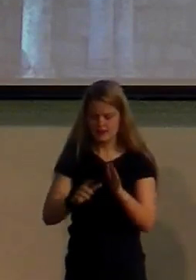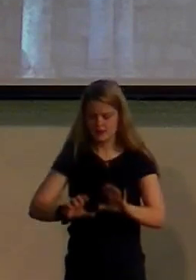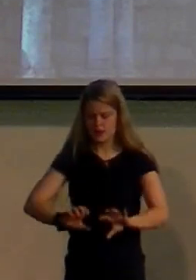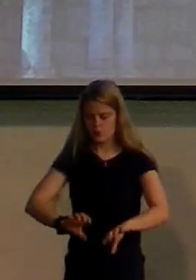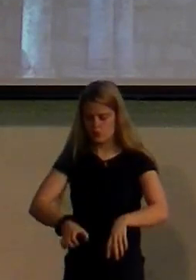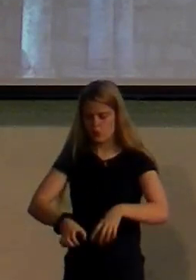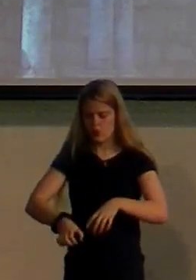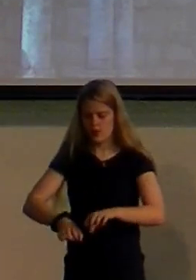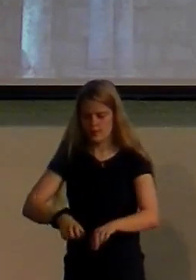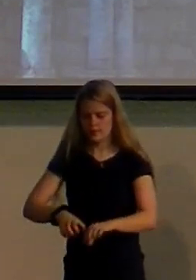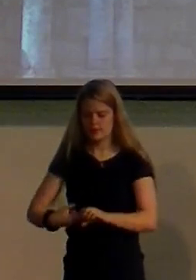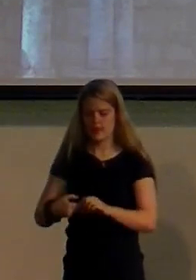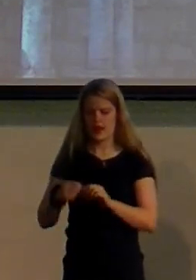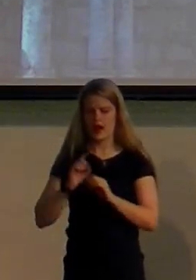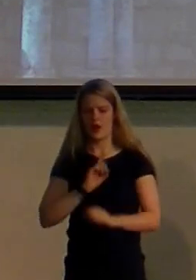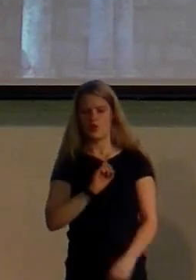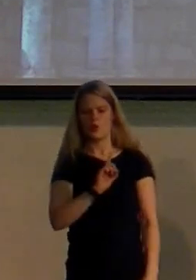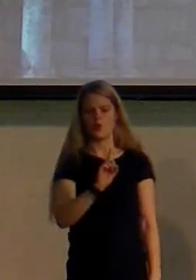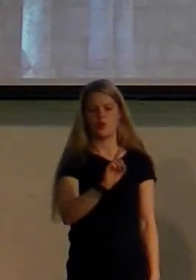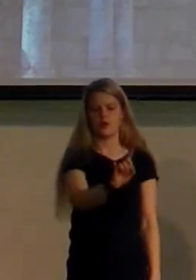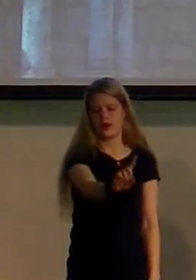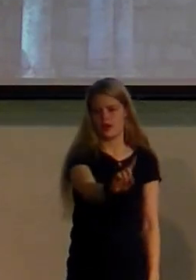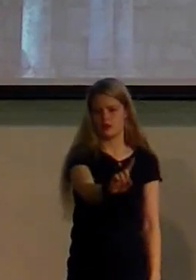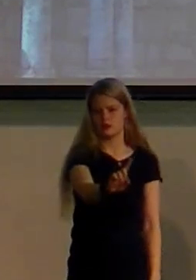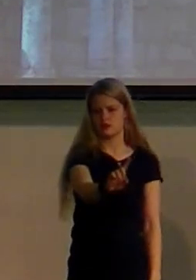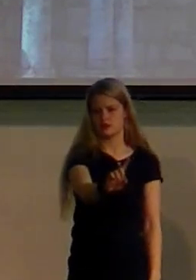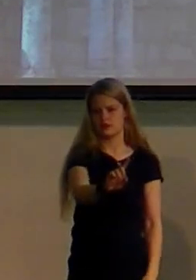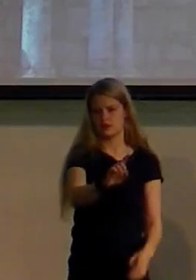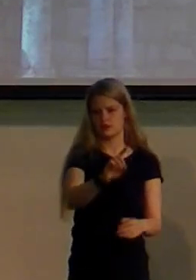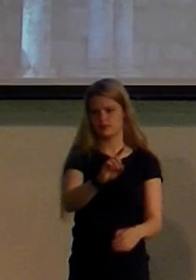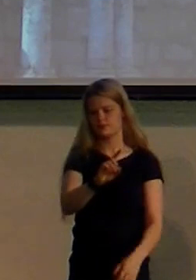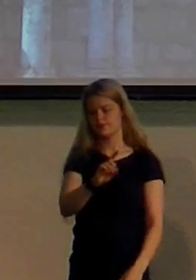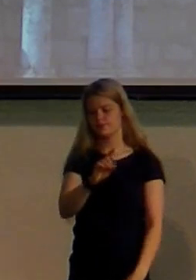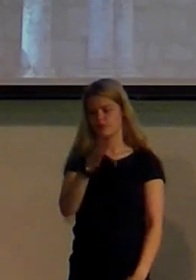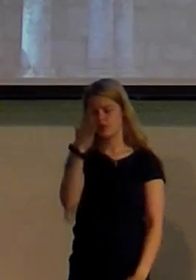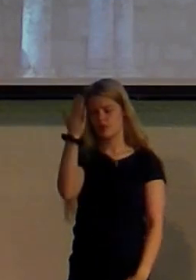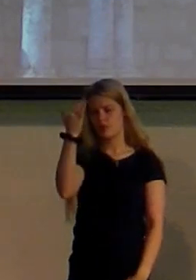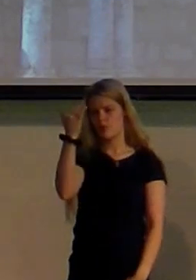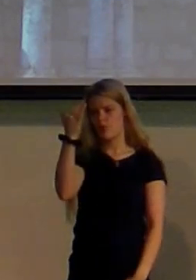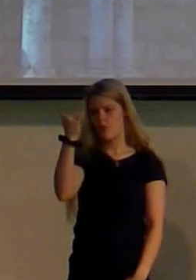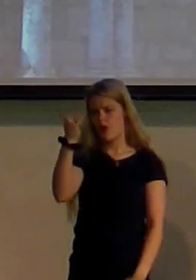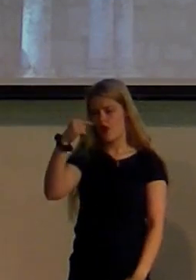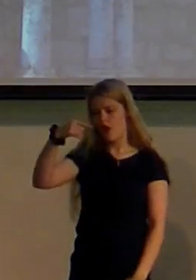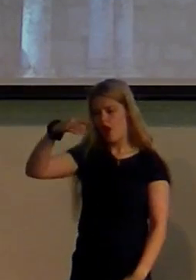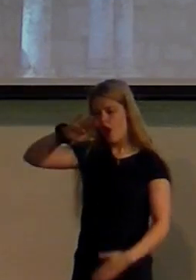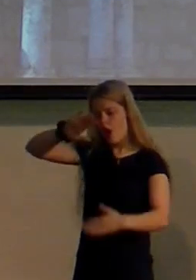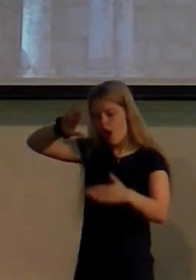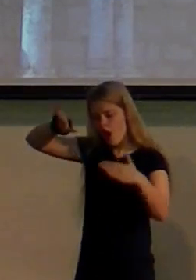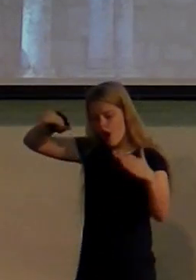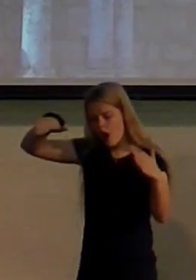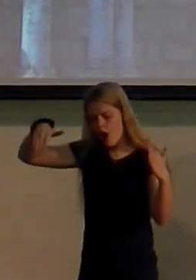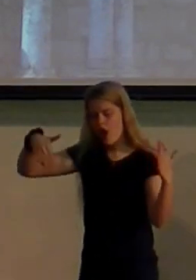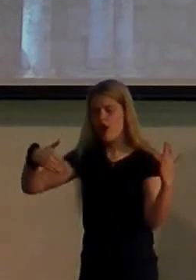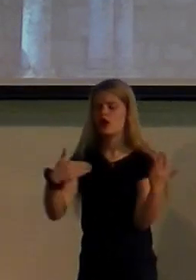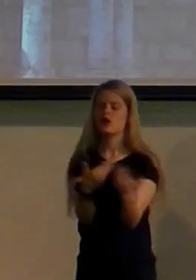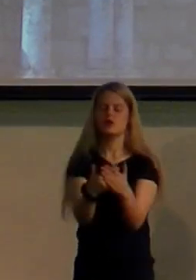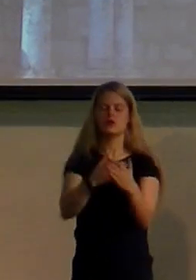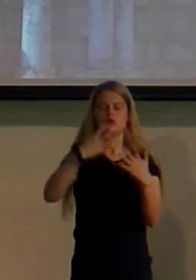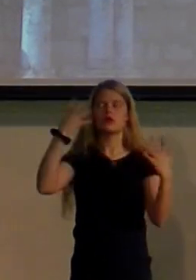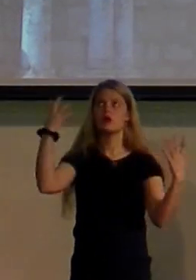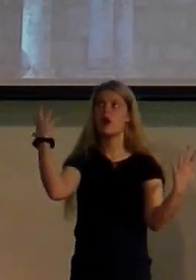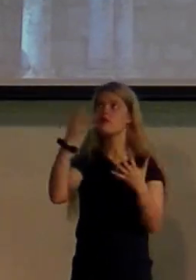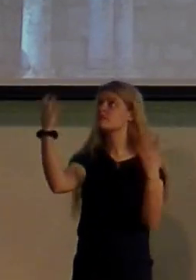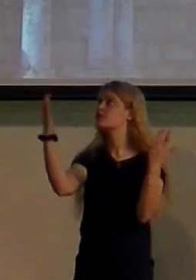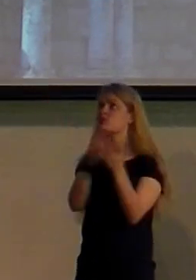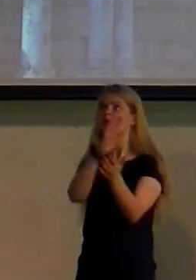pallet and went out in sight of all, so that they were all amazed and were glorifying